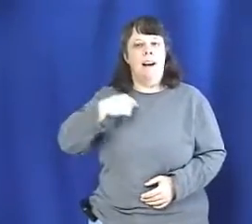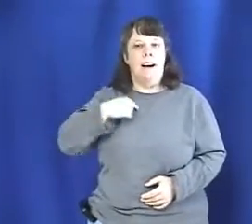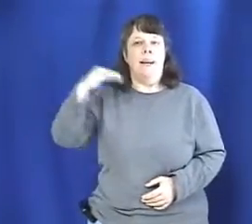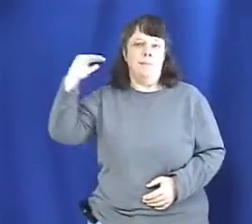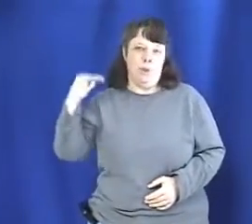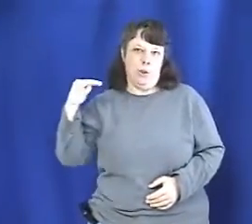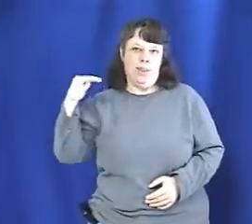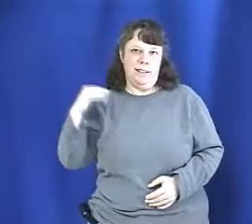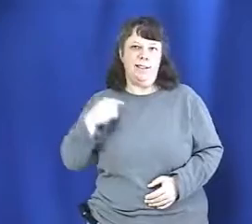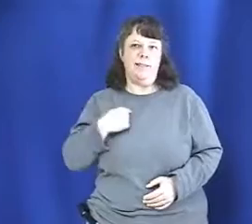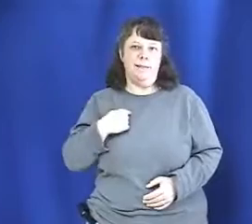I am short.